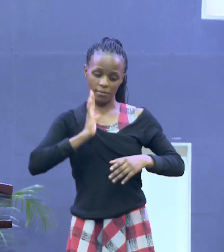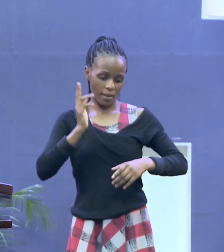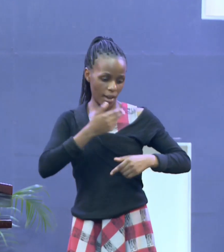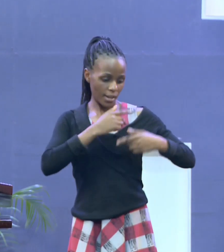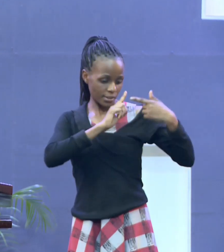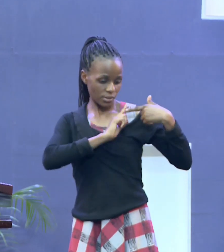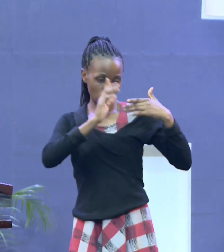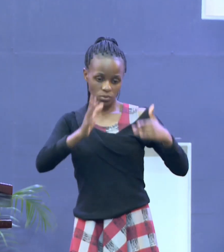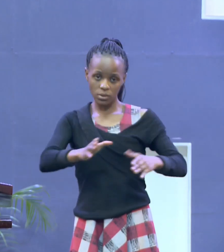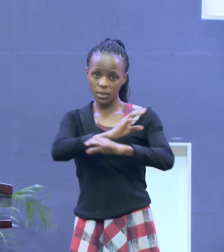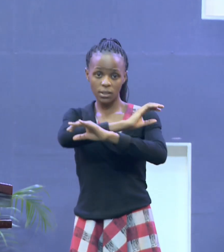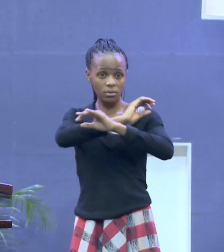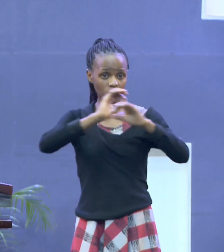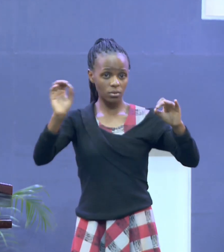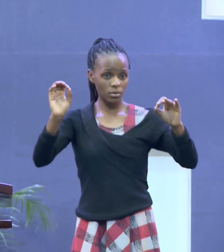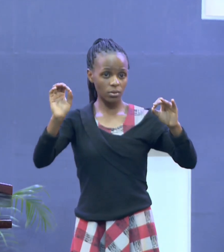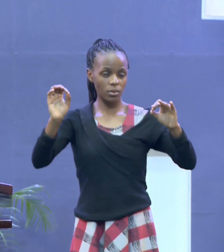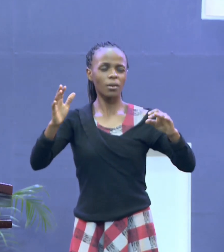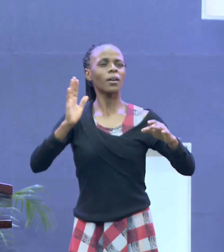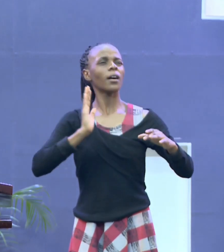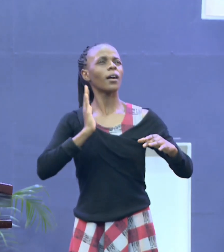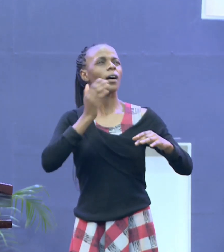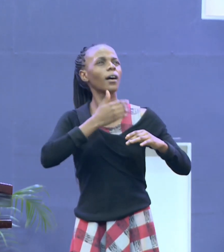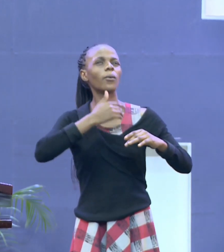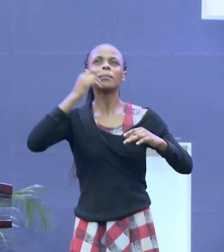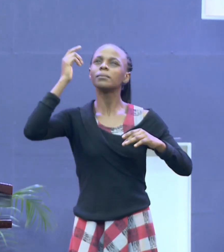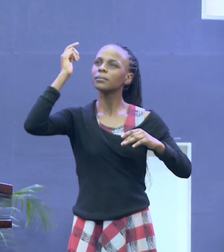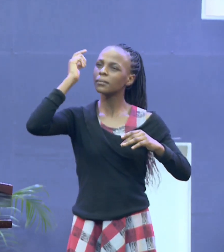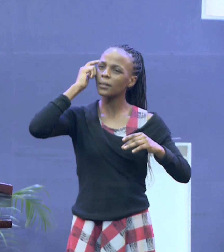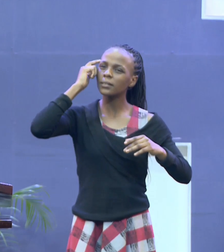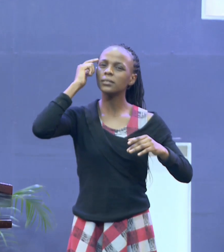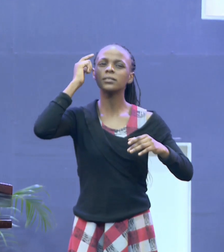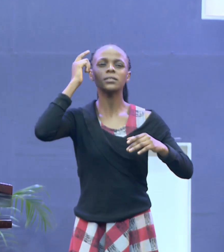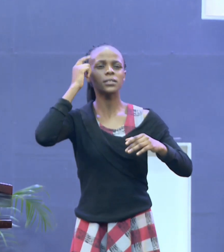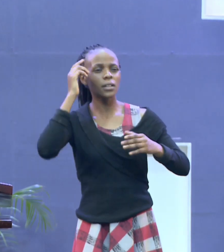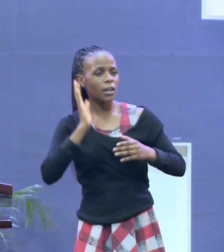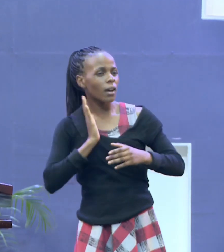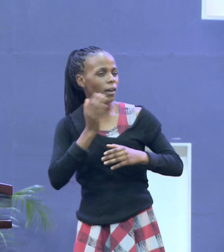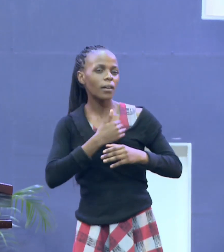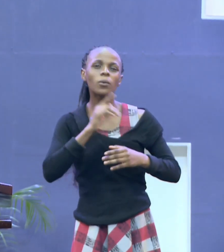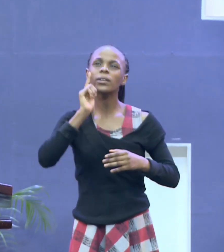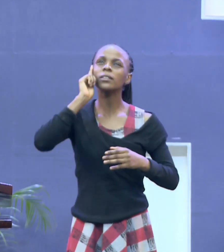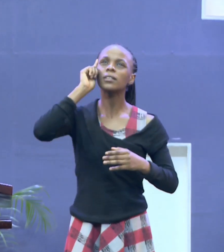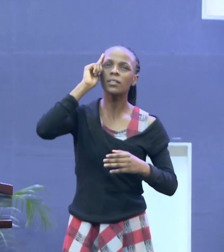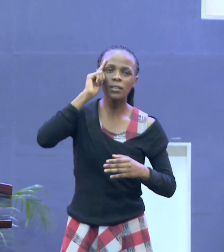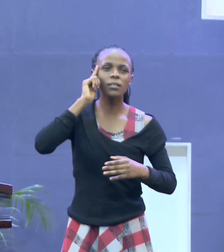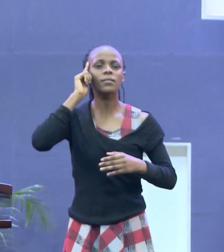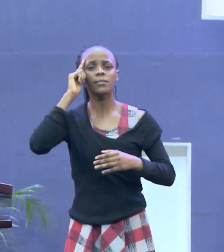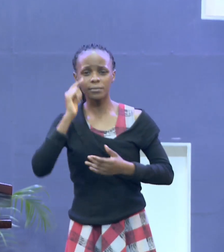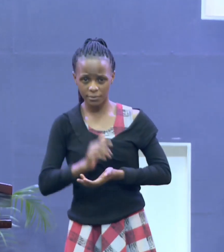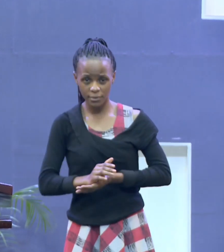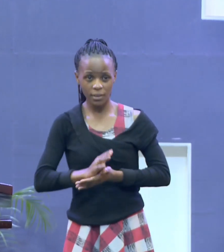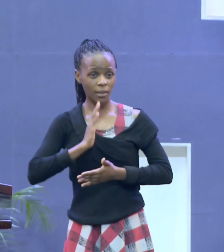He says as before we receive salvation. Minds zaffe. Our minds. Endowooza zaffe. Our minds, our